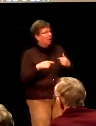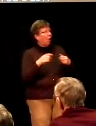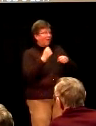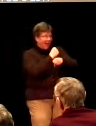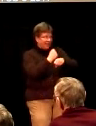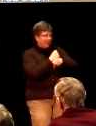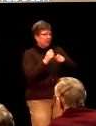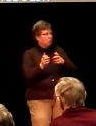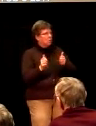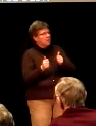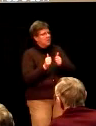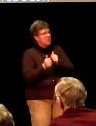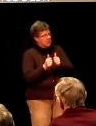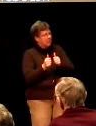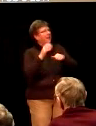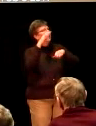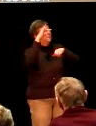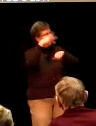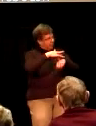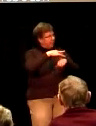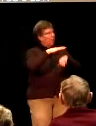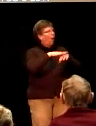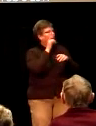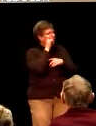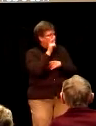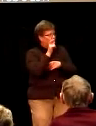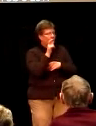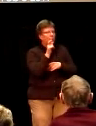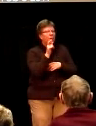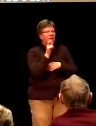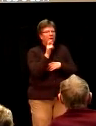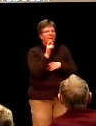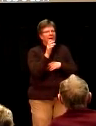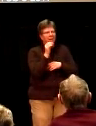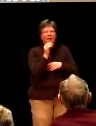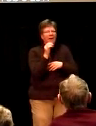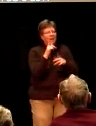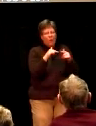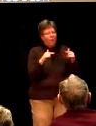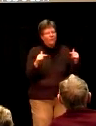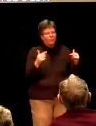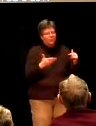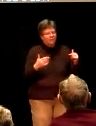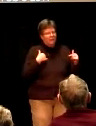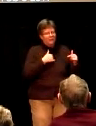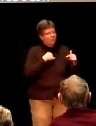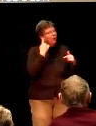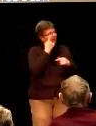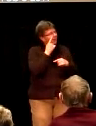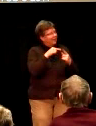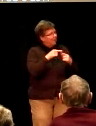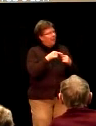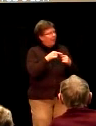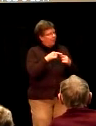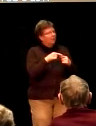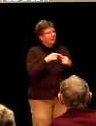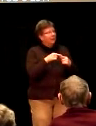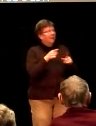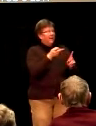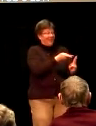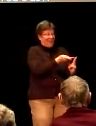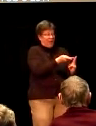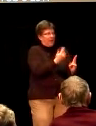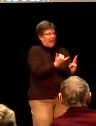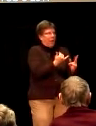whole lot of things, including land on the moon and all sorts of things that we're thinking of as 50 years ago. They're trying